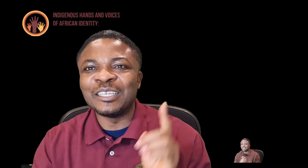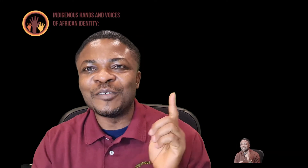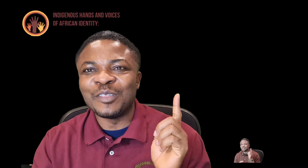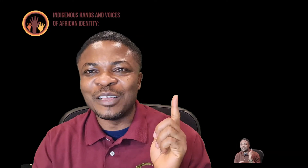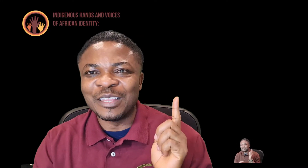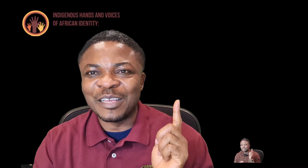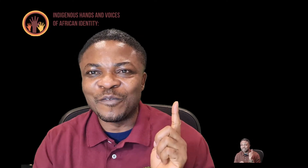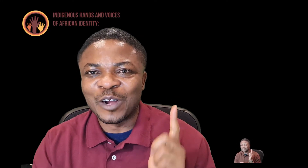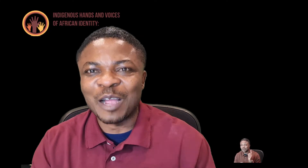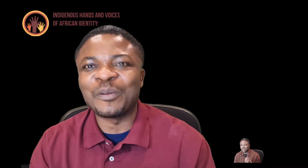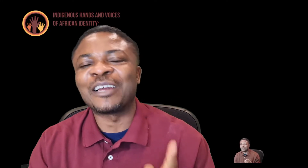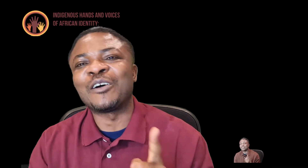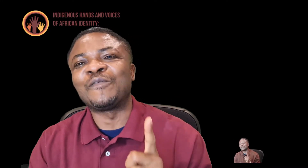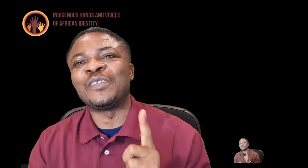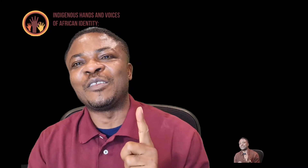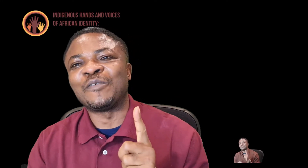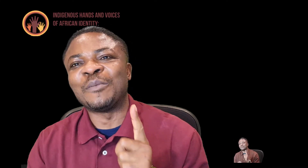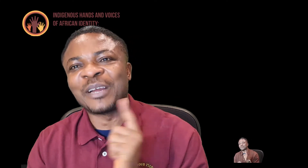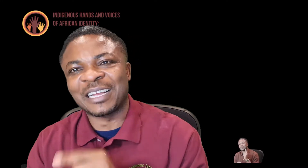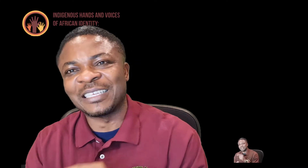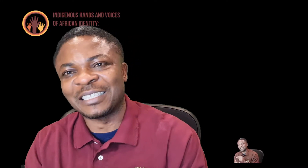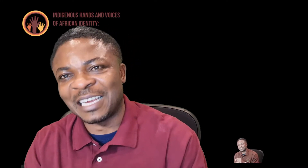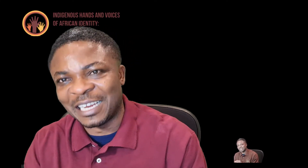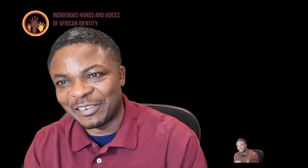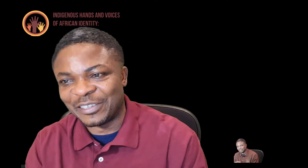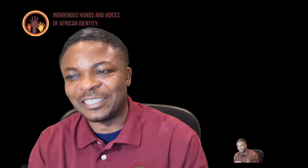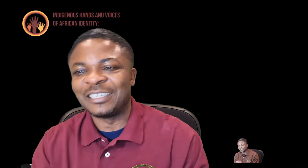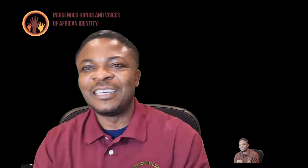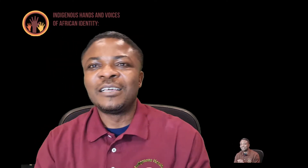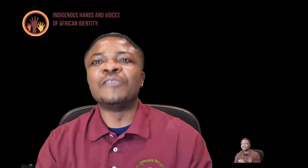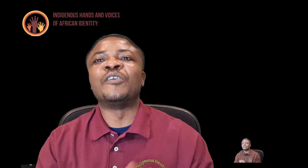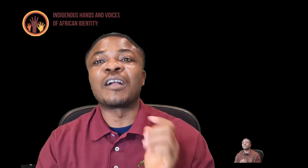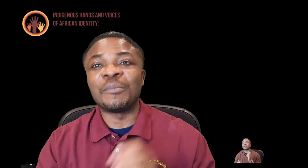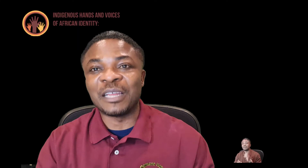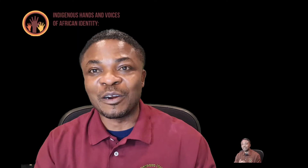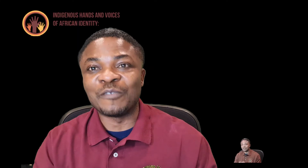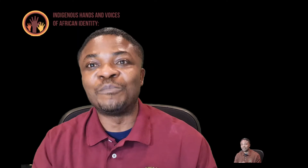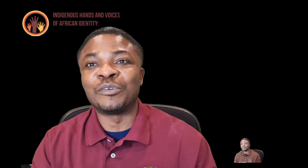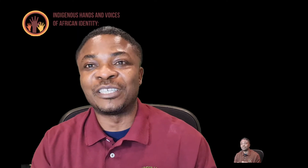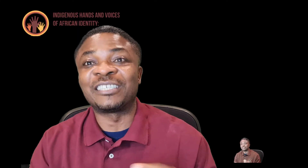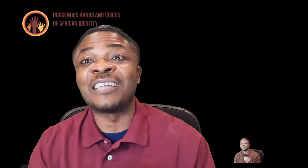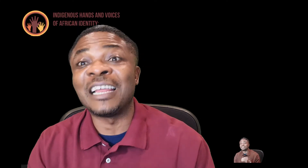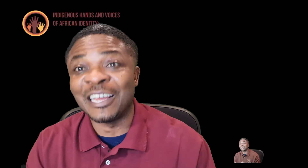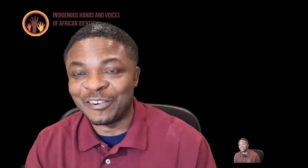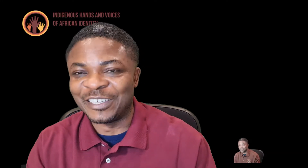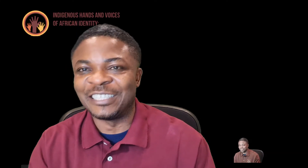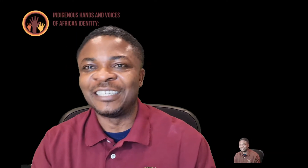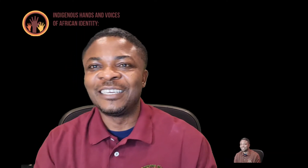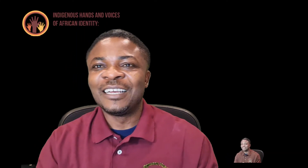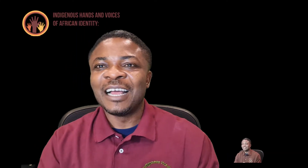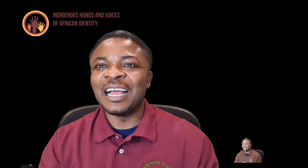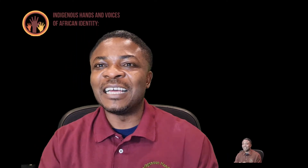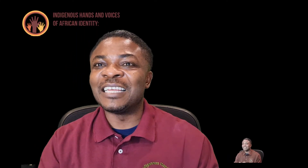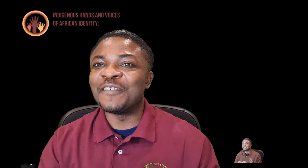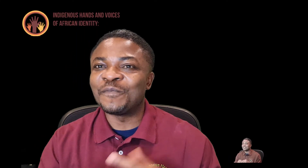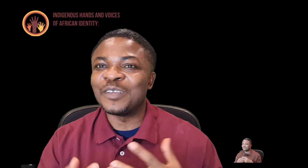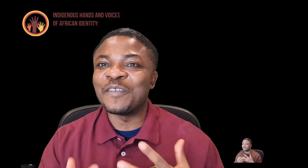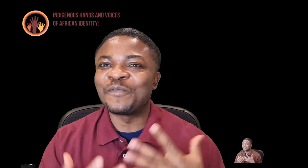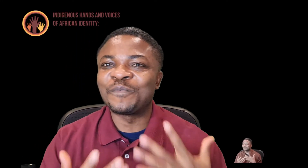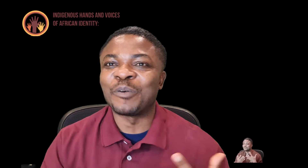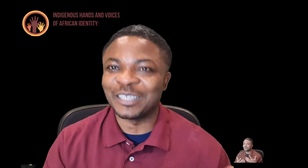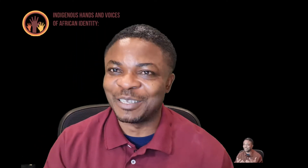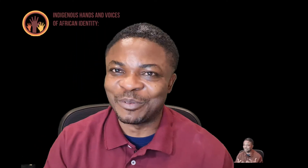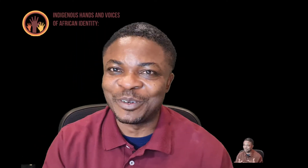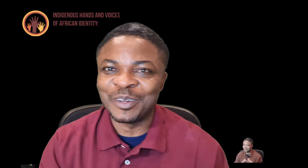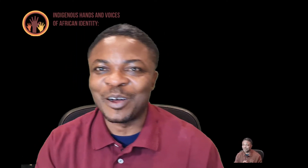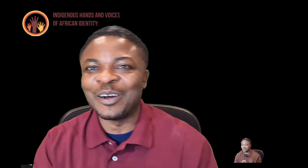and the vocabulary of the American Sign Language, the vocabulary of British Sign Language, and